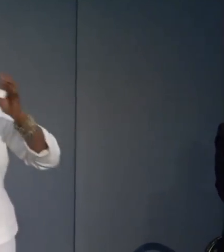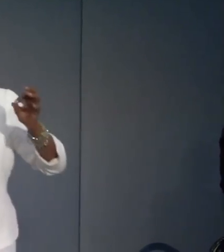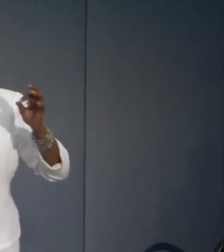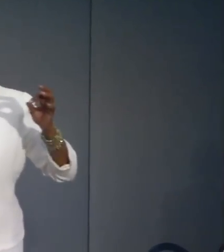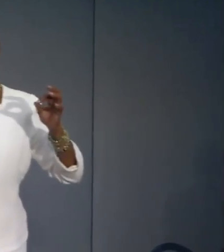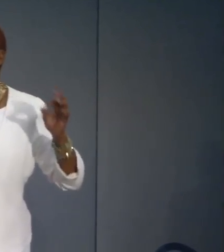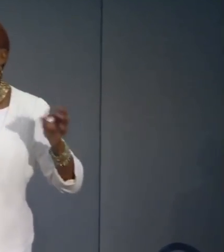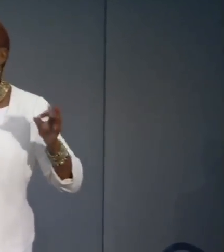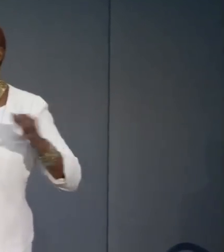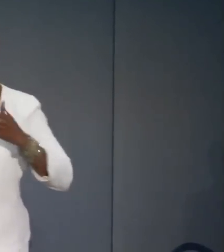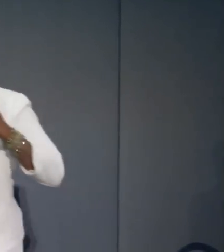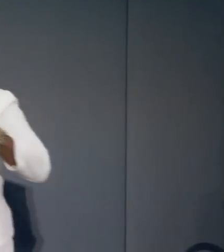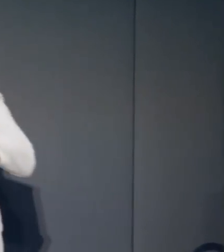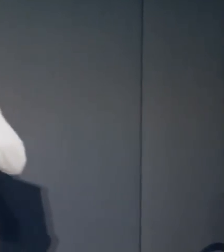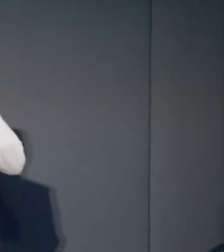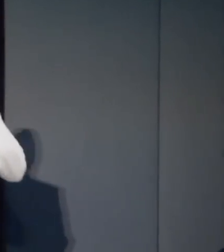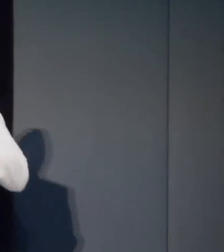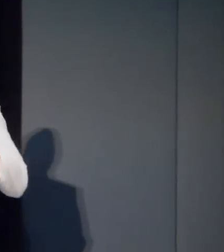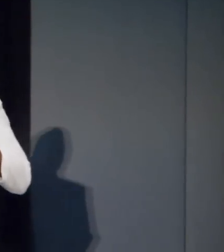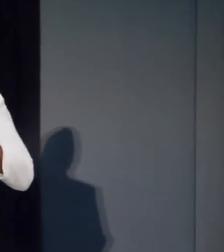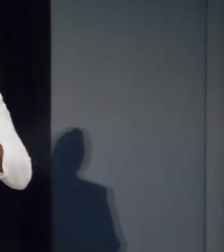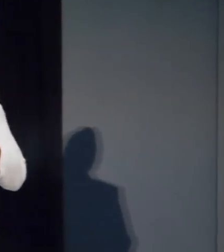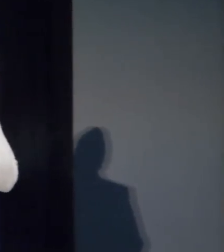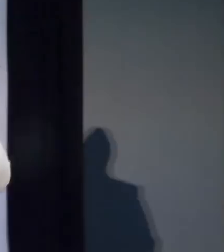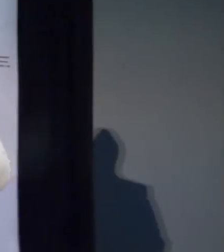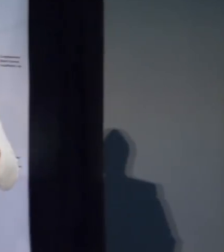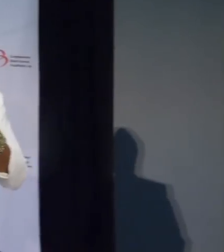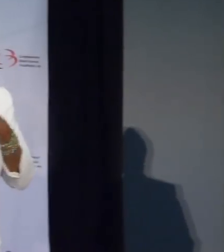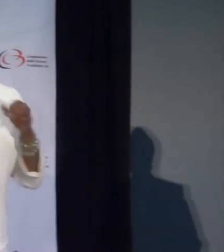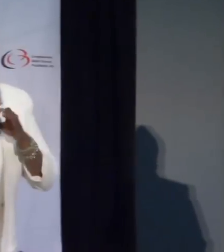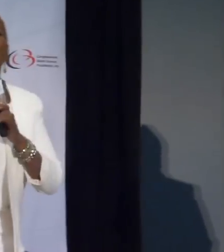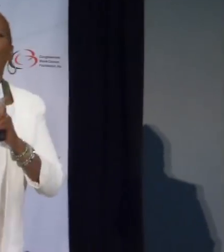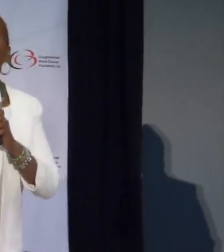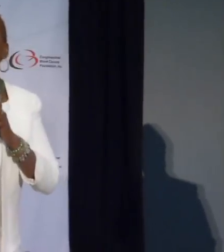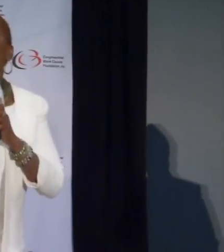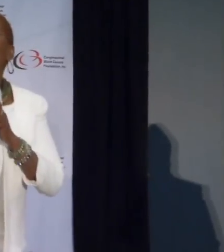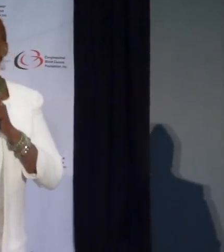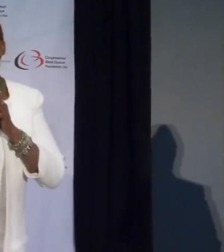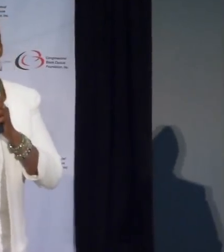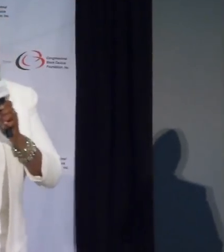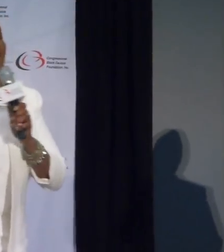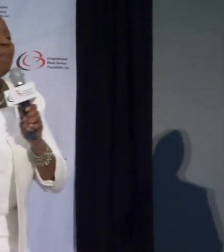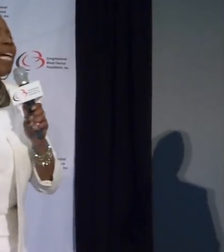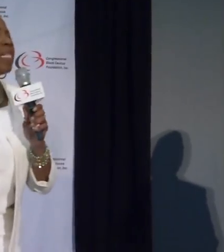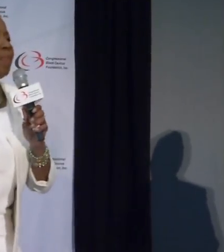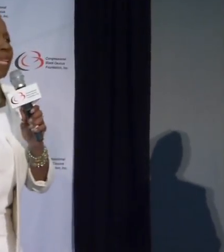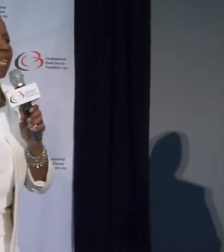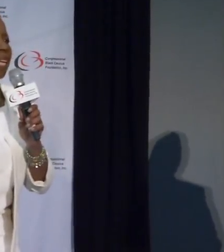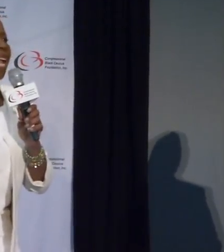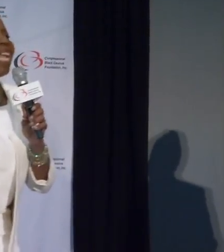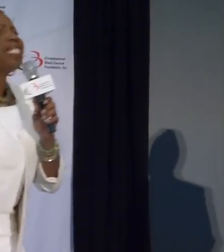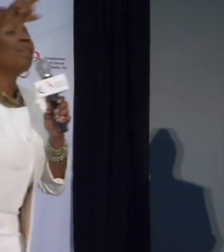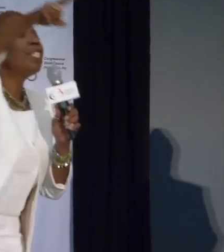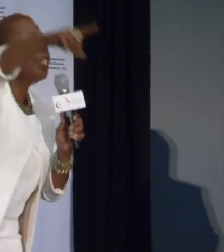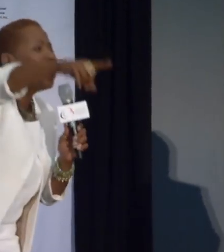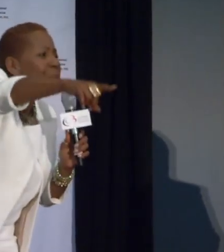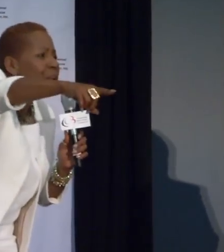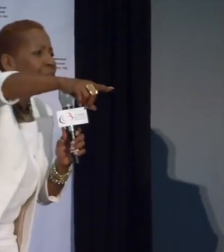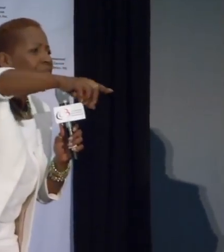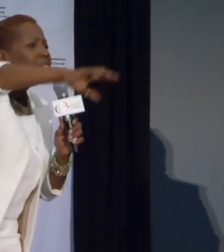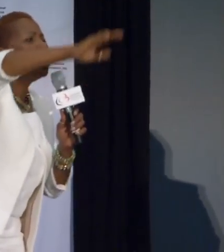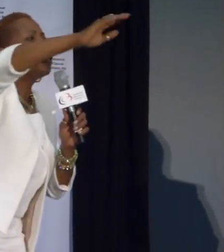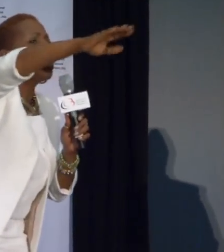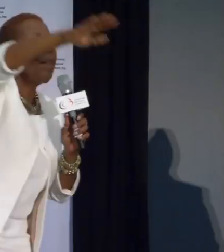a very special way because it really is up to me to determine what I see as a possibility. It's up to